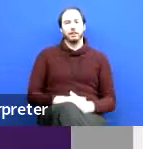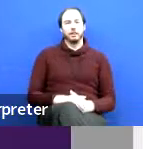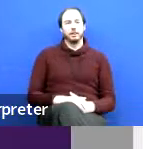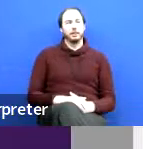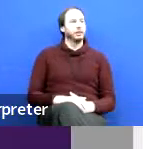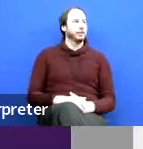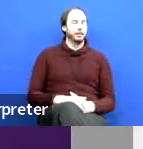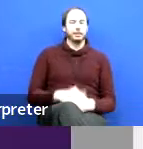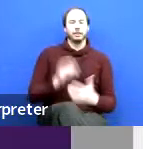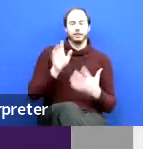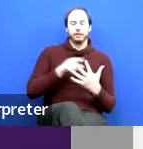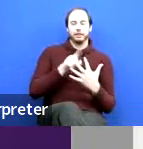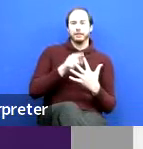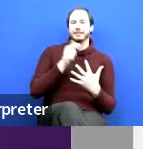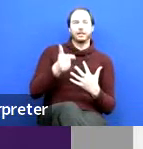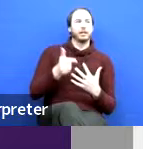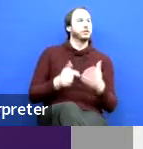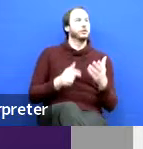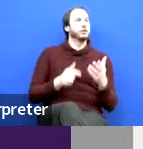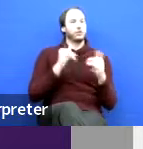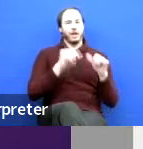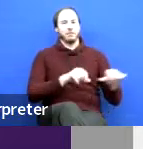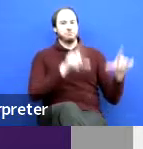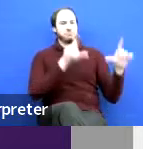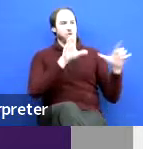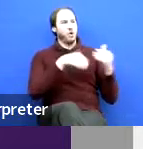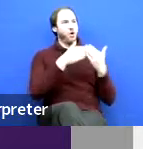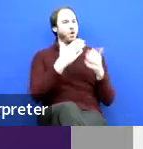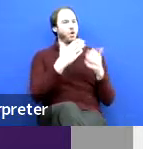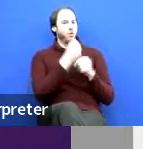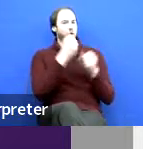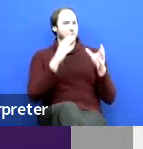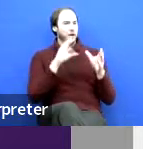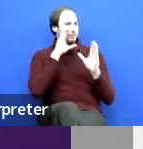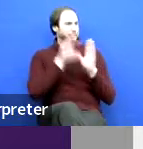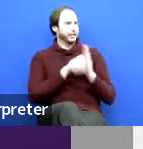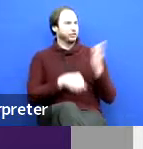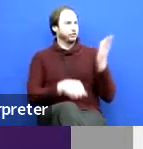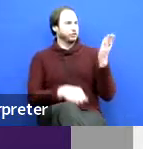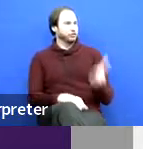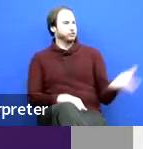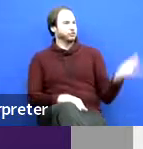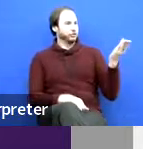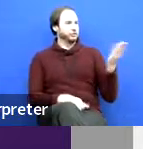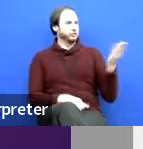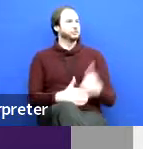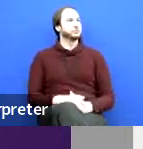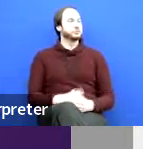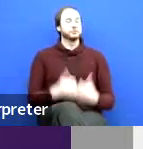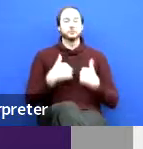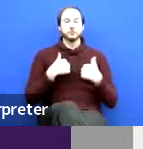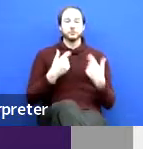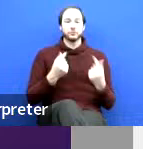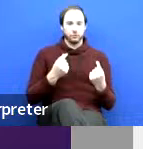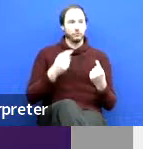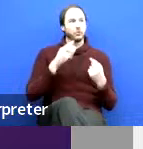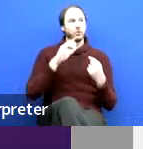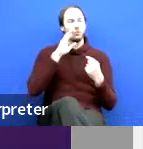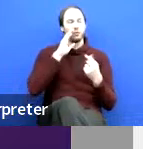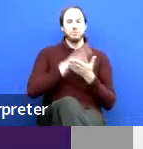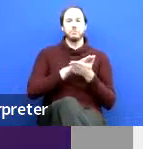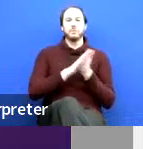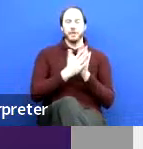Second. So these are the pictures, the winning pictures. And again, what will happen is they will appear as